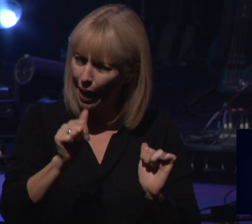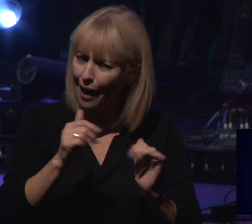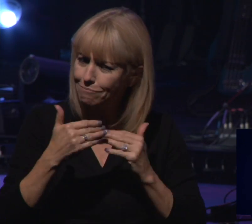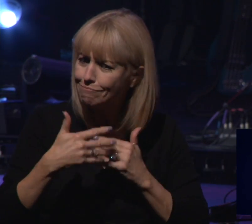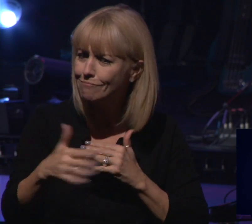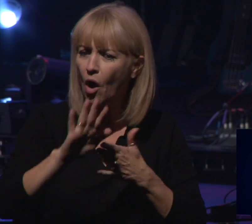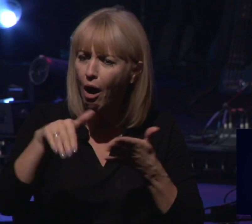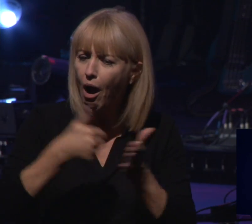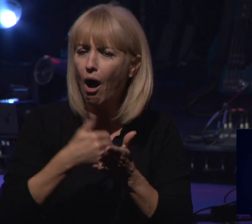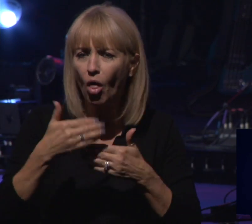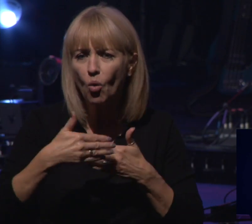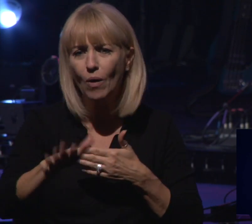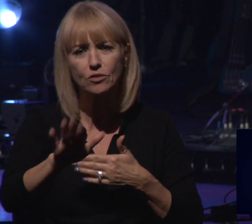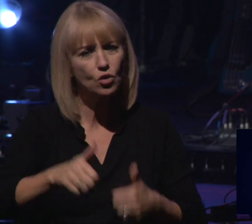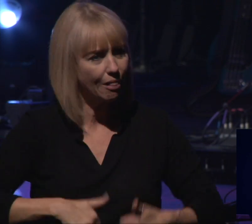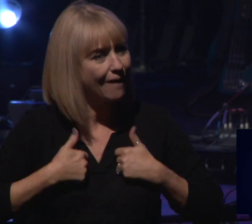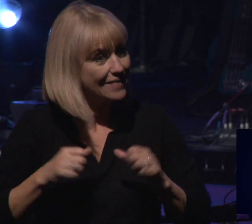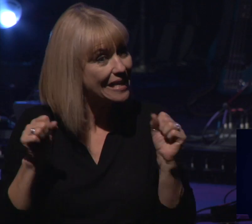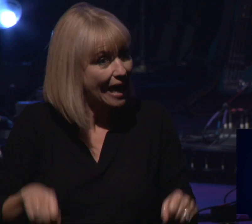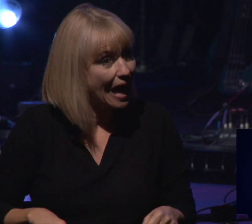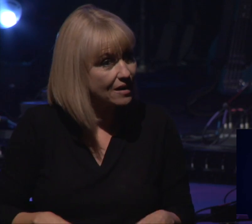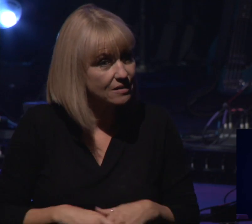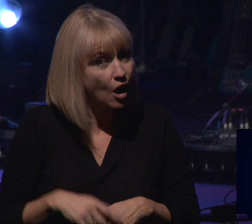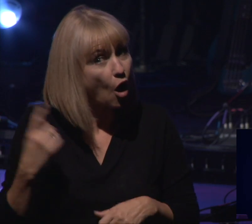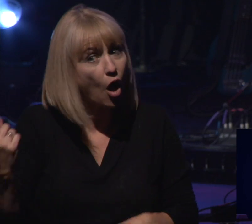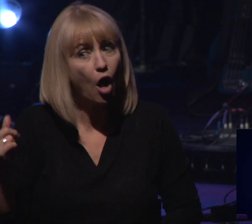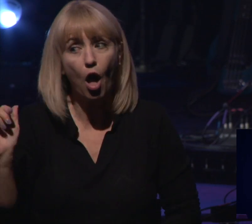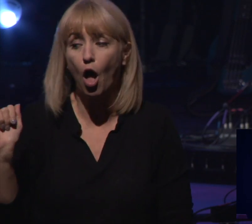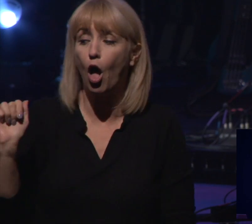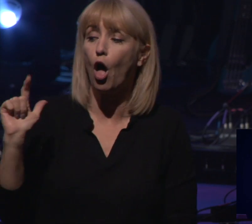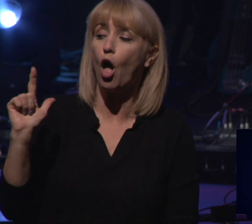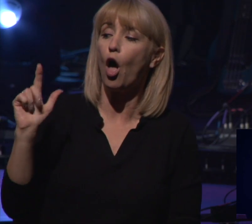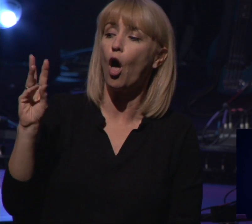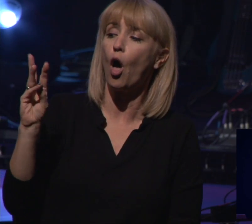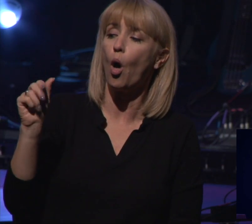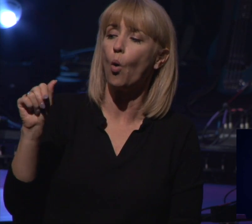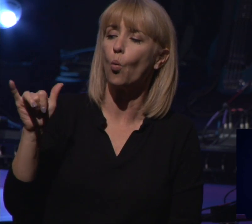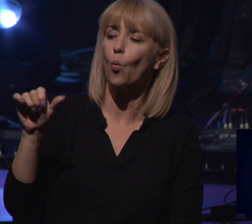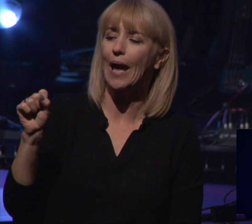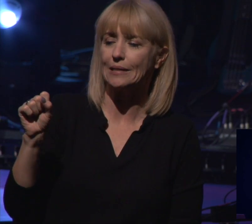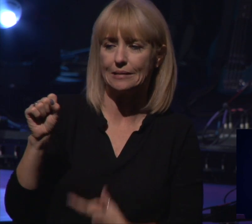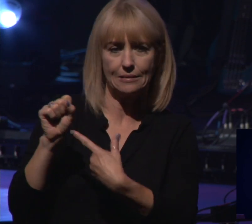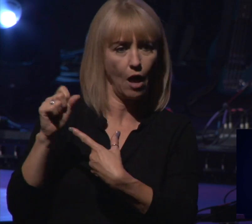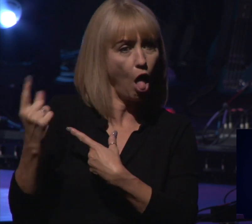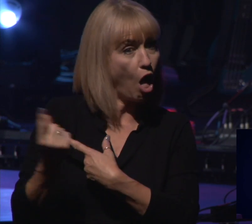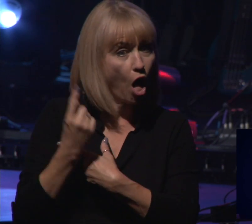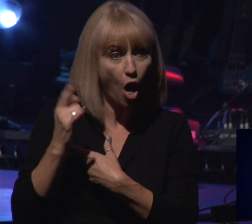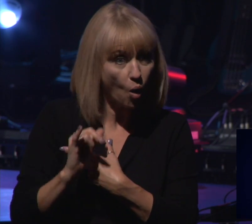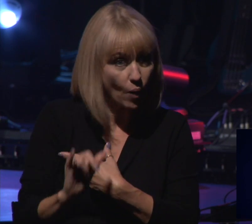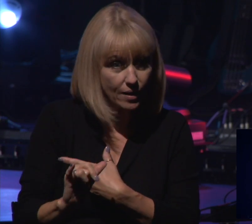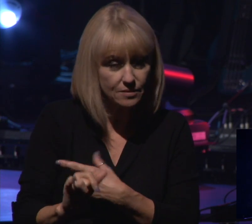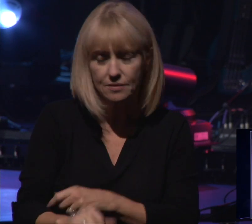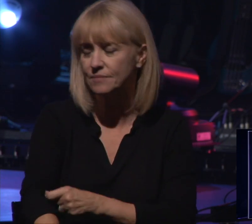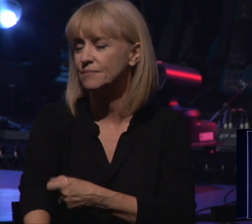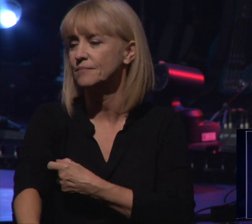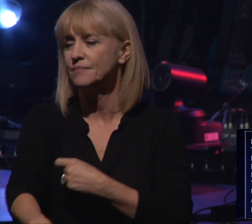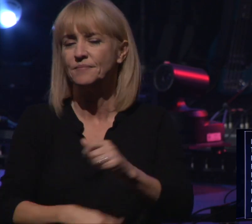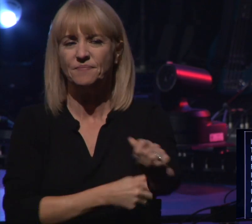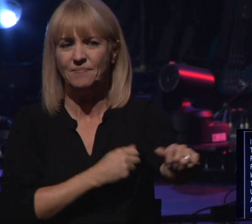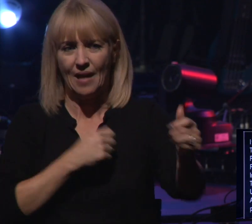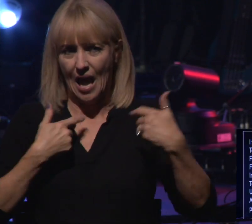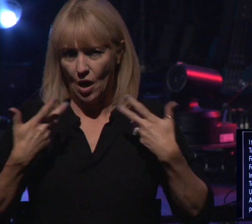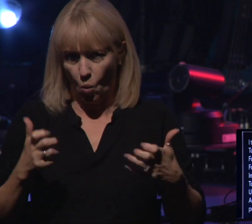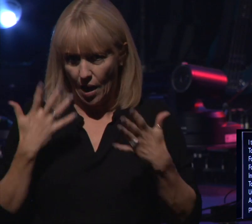keeps your relationship strong, and it can happen the rest of your life. Always. I'm going to do something. I don't want to embarrass